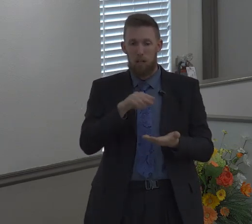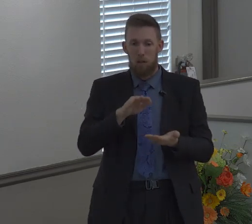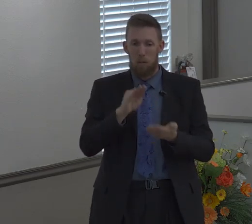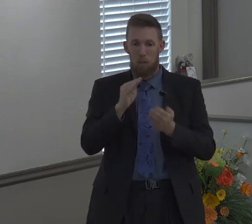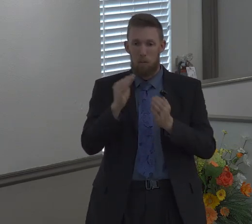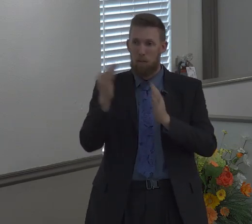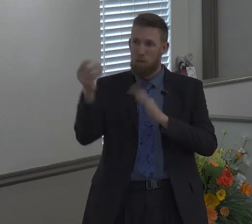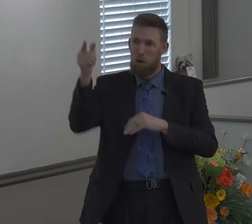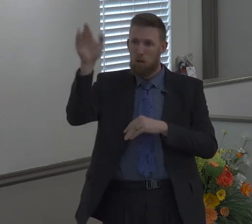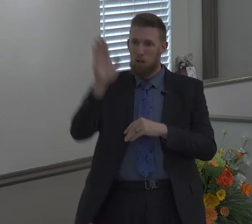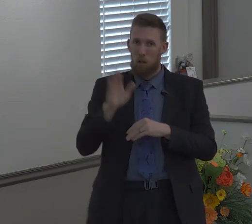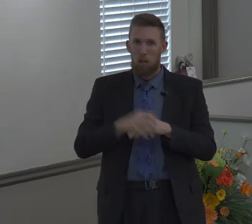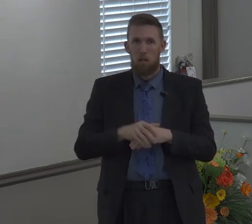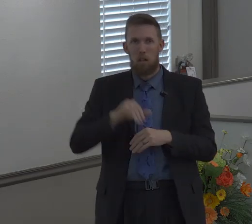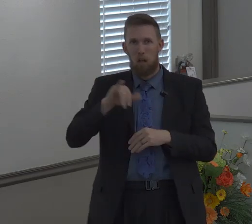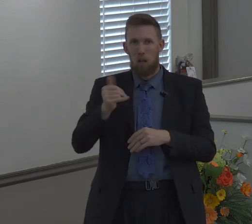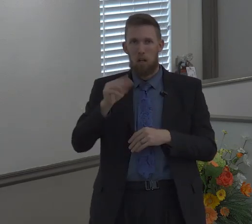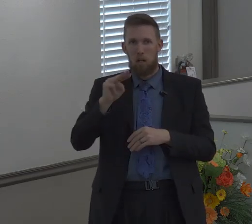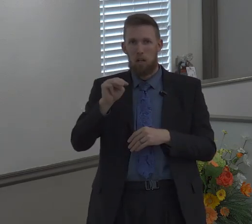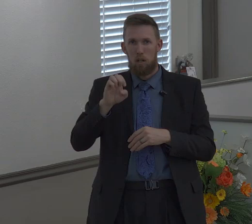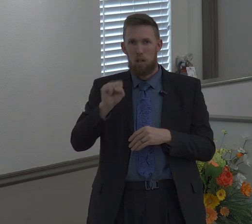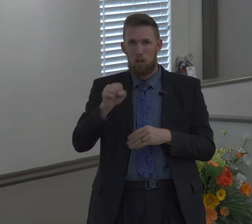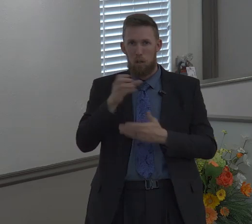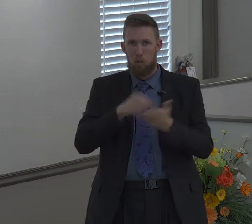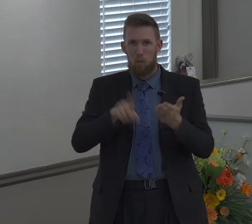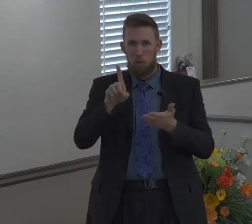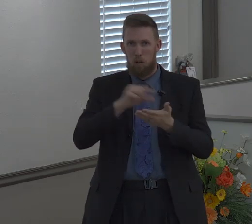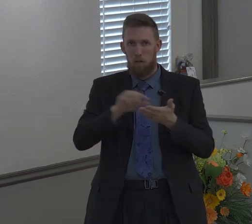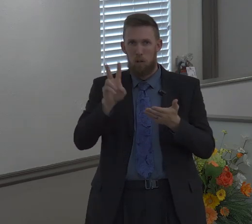James chapter 1, verse 22, I'm closing with this verse.